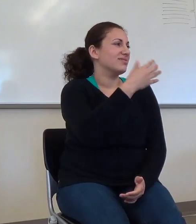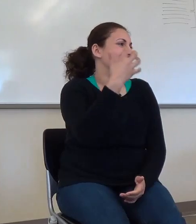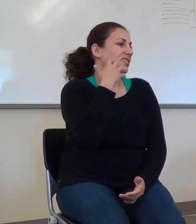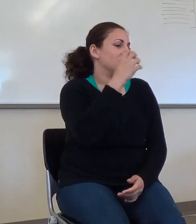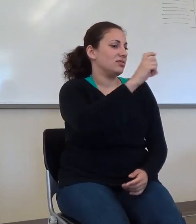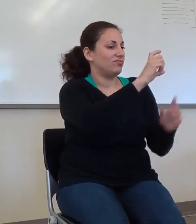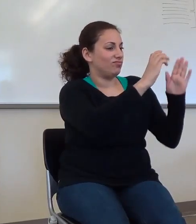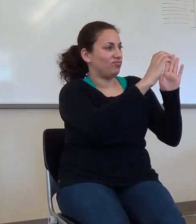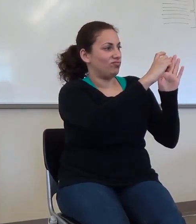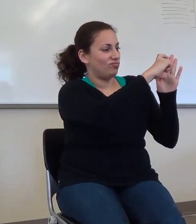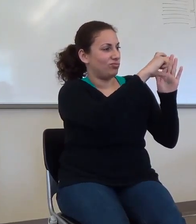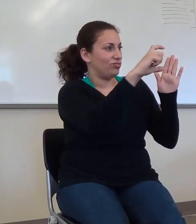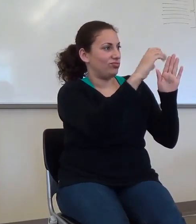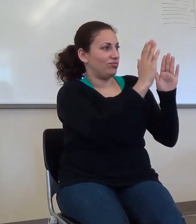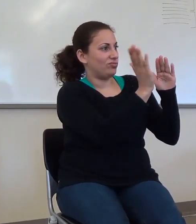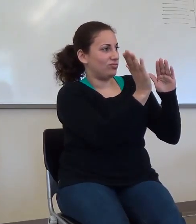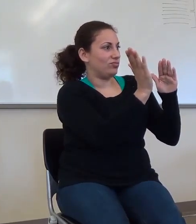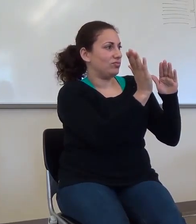Does anyone know what to look for in a textbook?